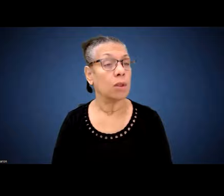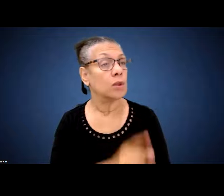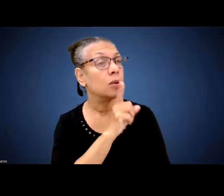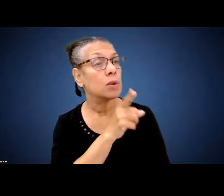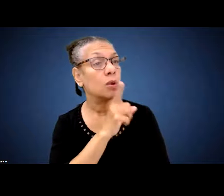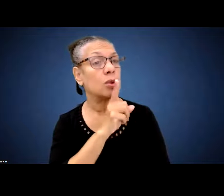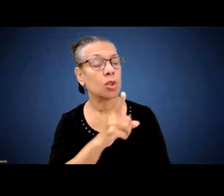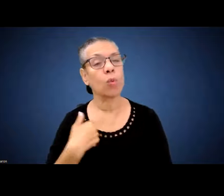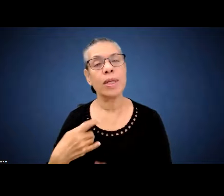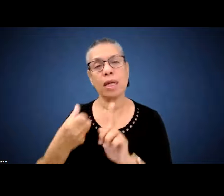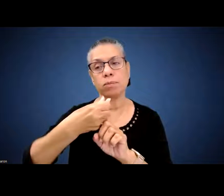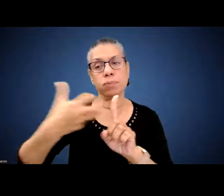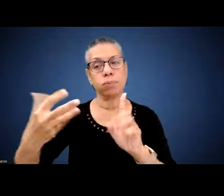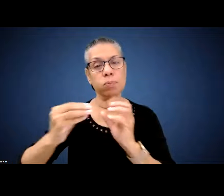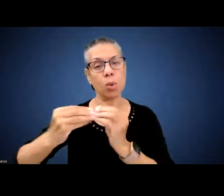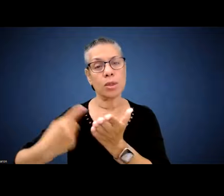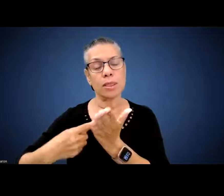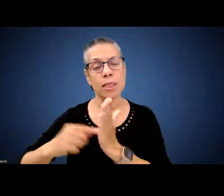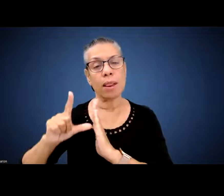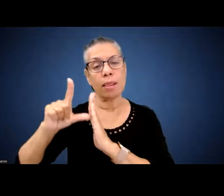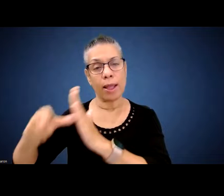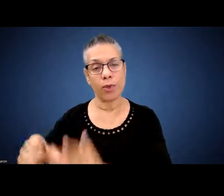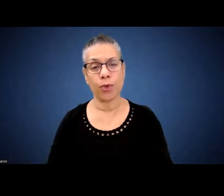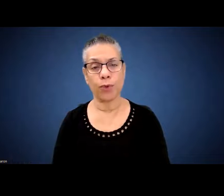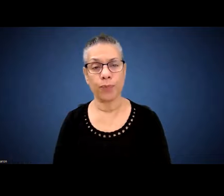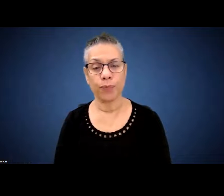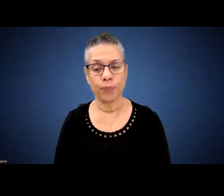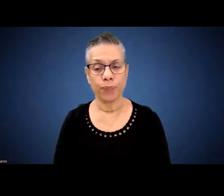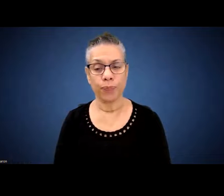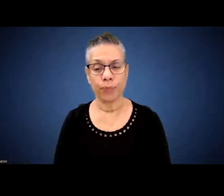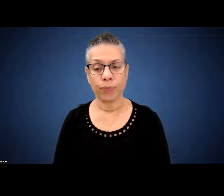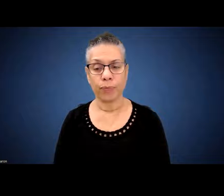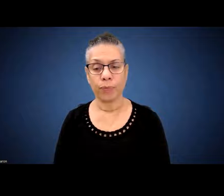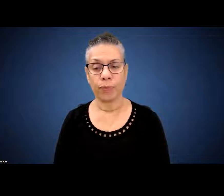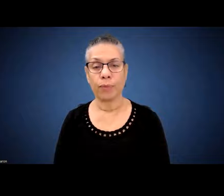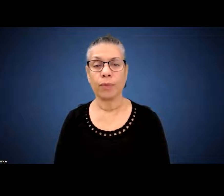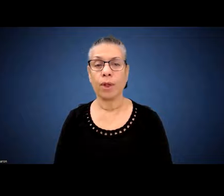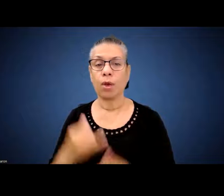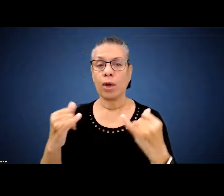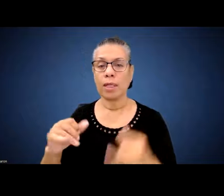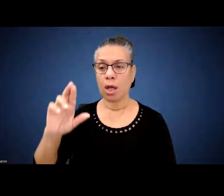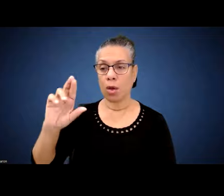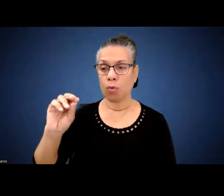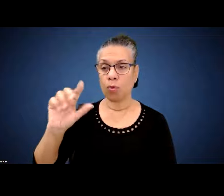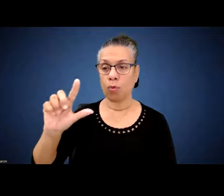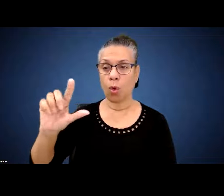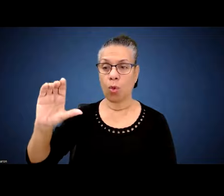about it in greater detail in that later part of the meeting. So let me take a roll call vote here.